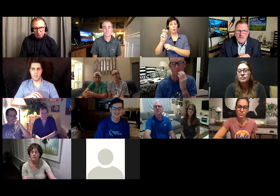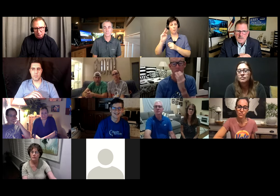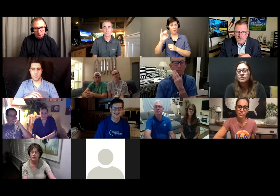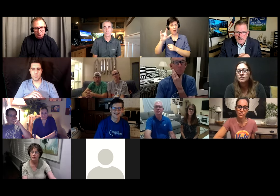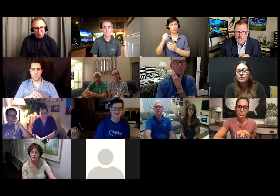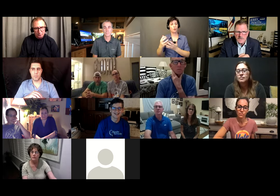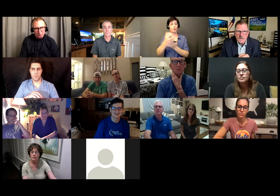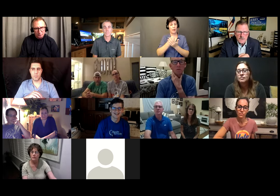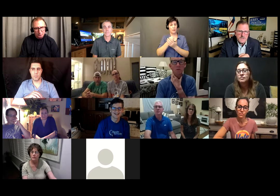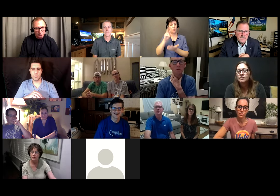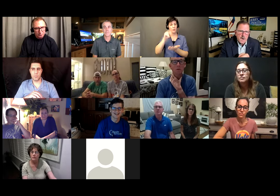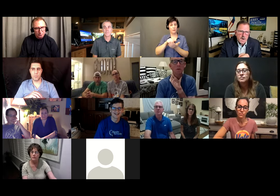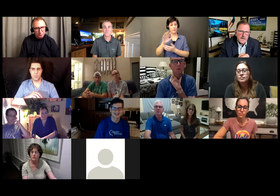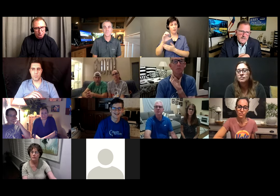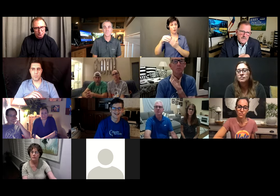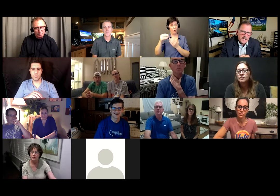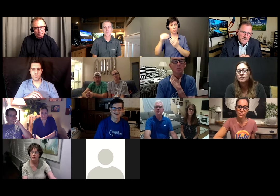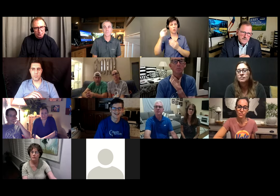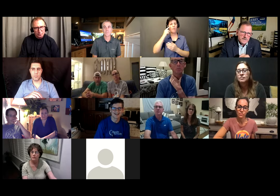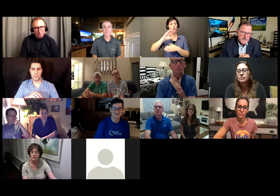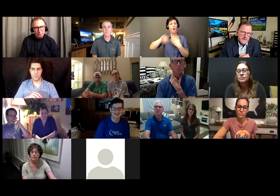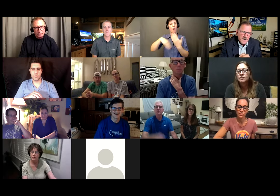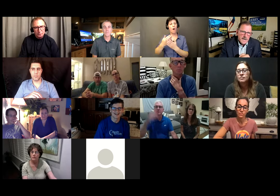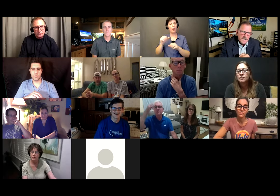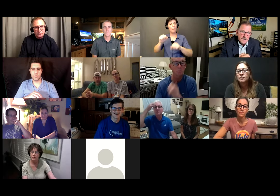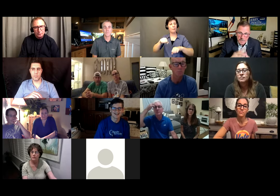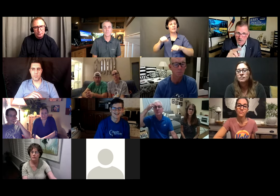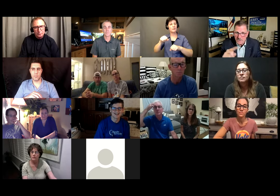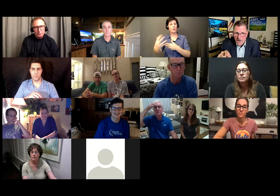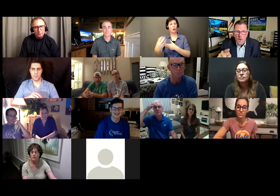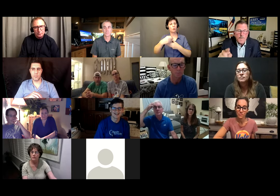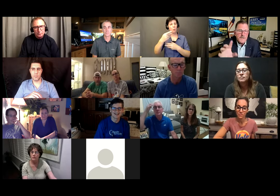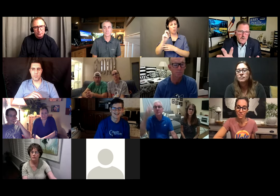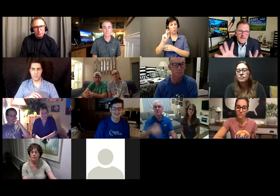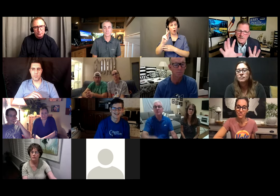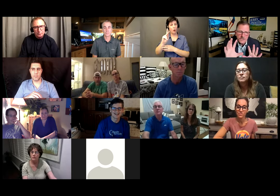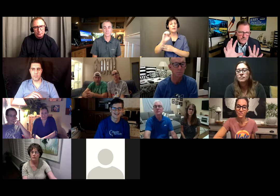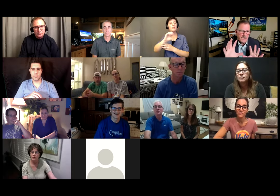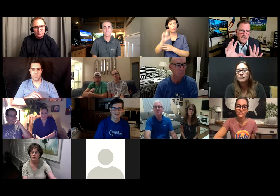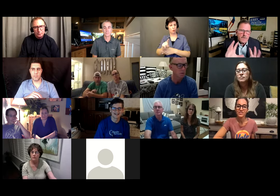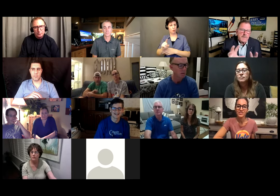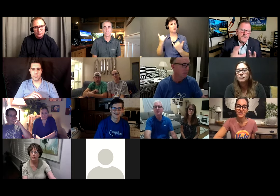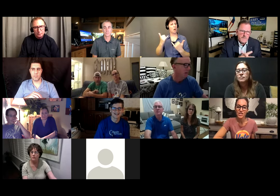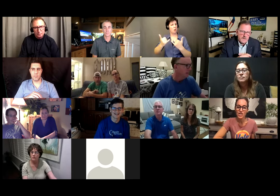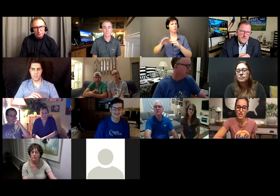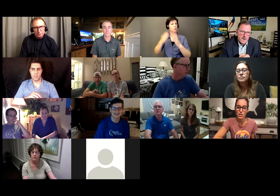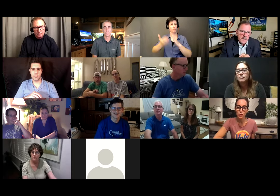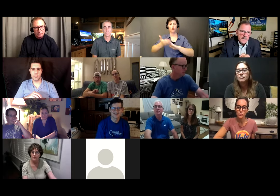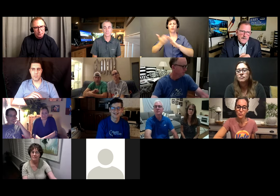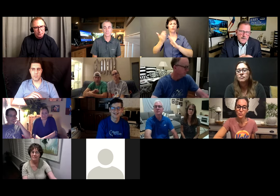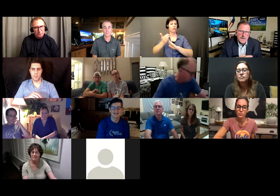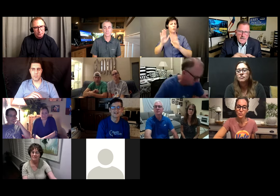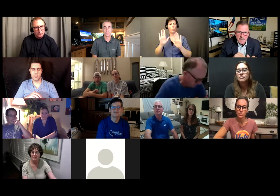all abilities inclusive park in Santa Cruz. And that park is now open and running. It's just an incredibly wonderful